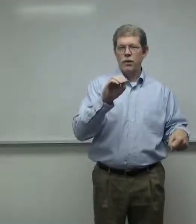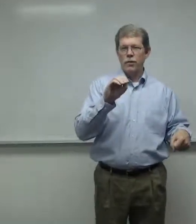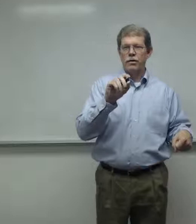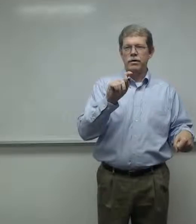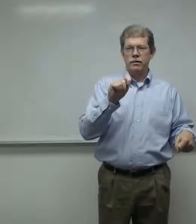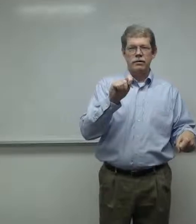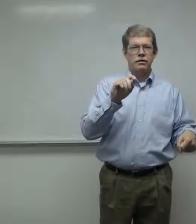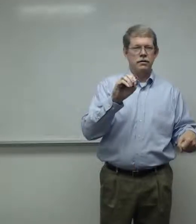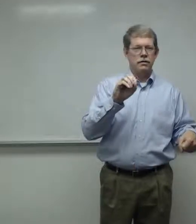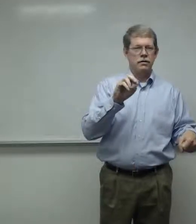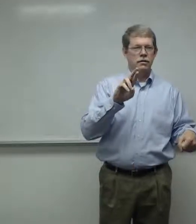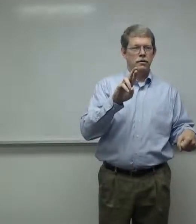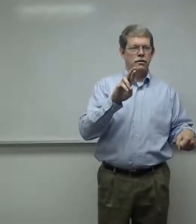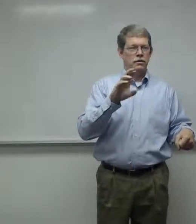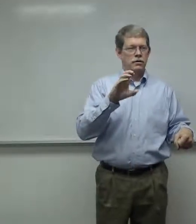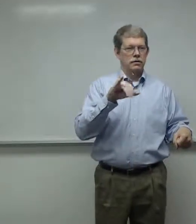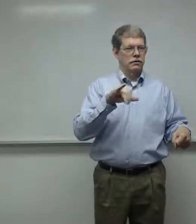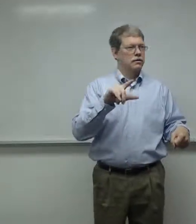Okay, that would be motorcycle.